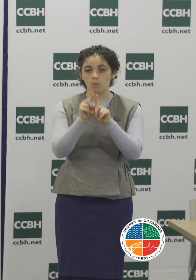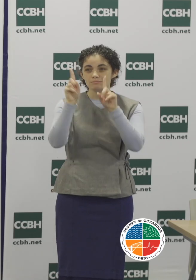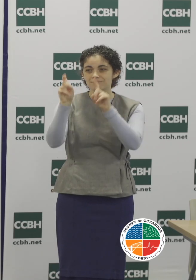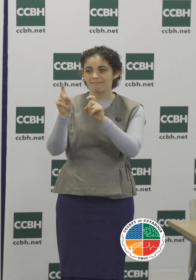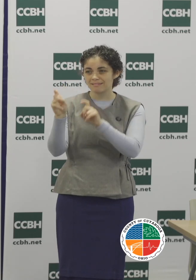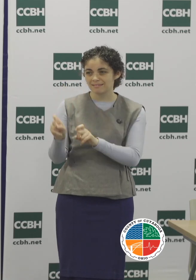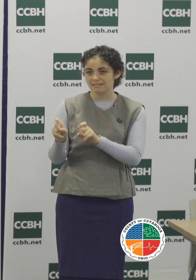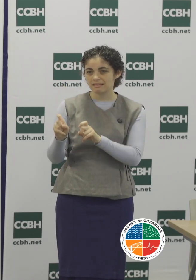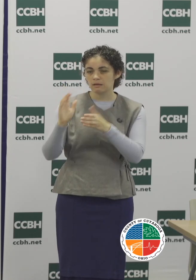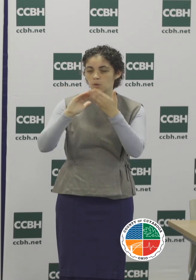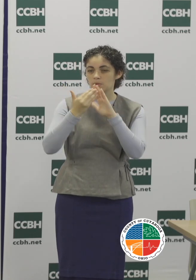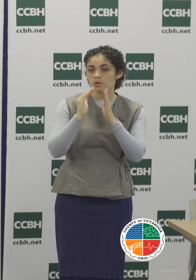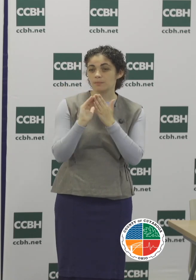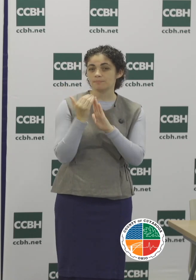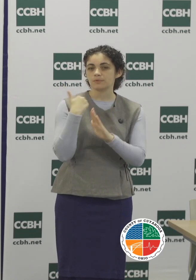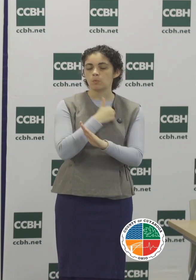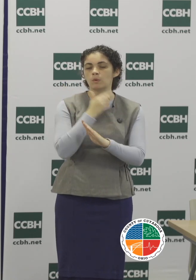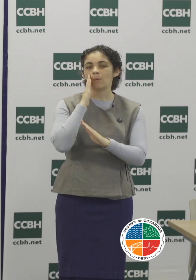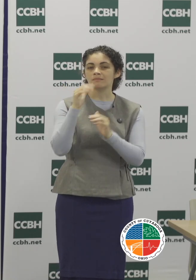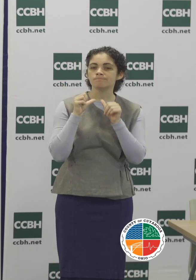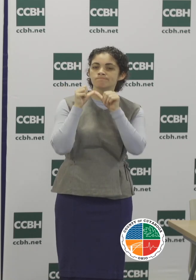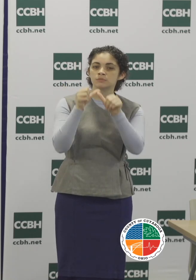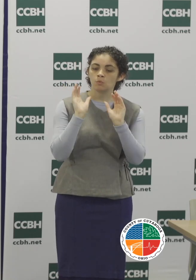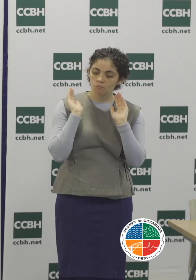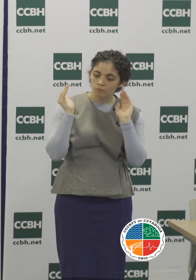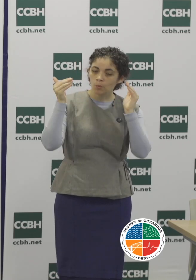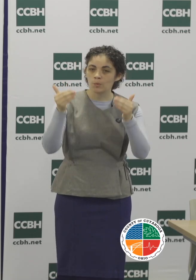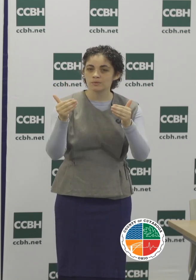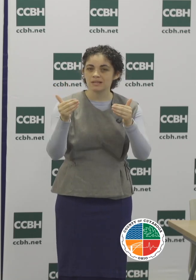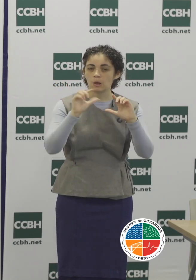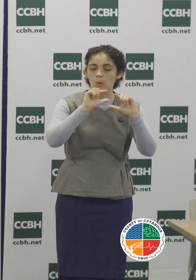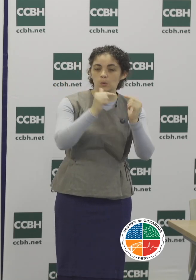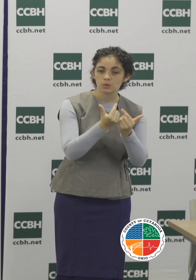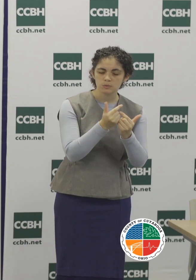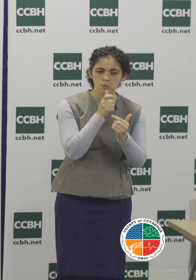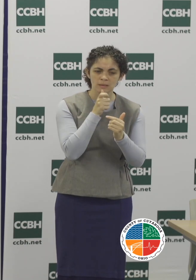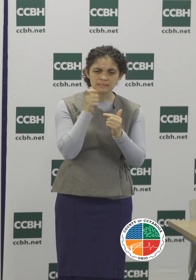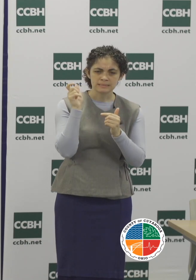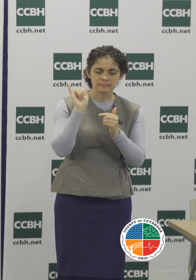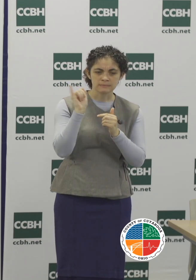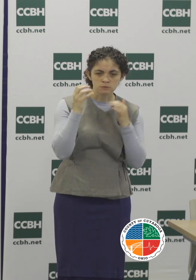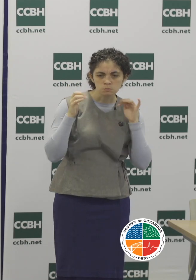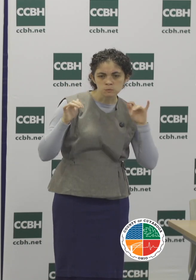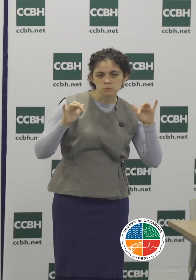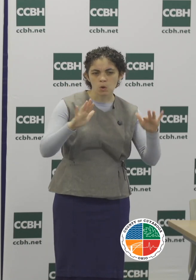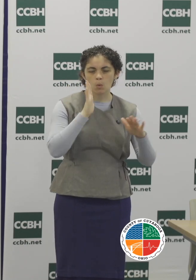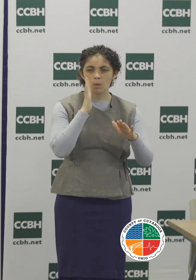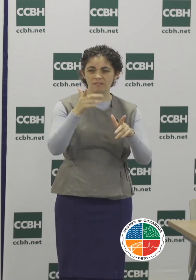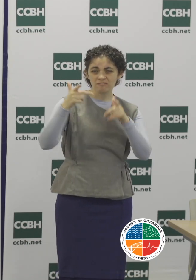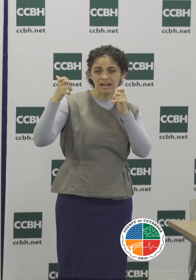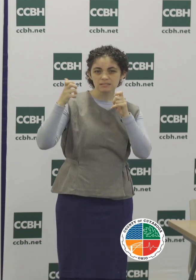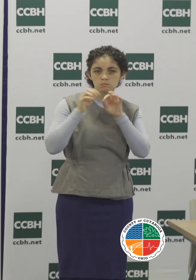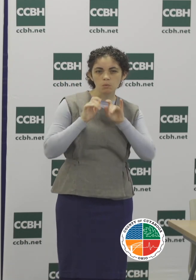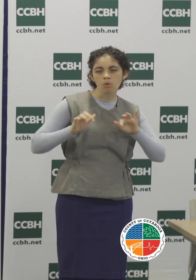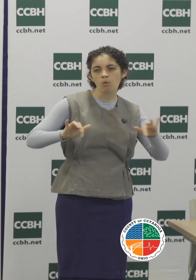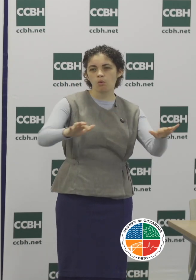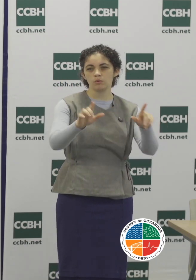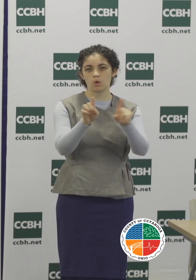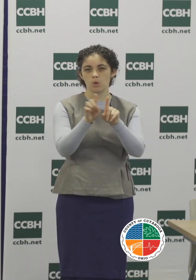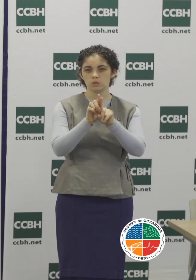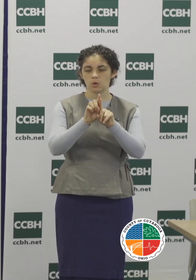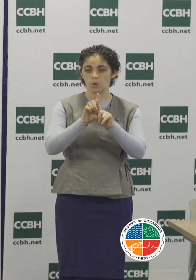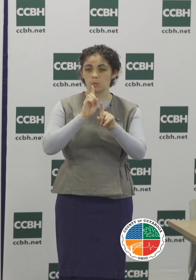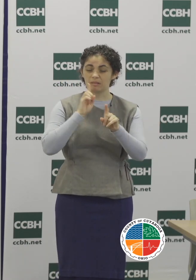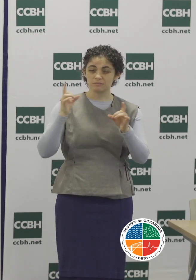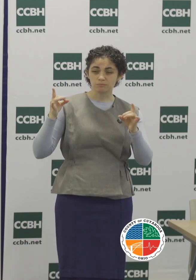community. We will continue to focus on groups where infection is likely to spread quickly and with